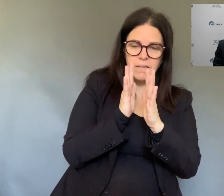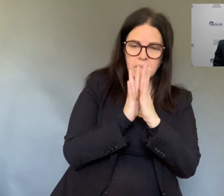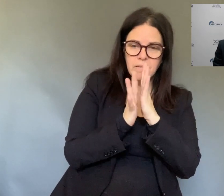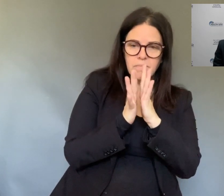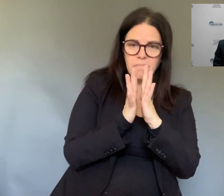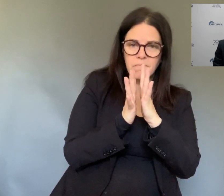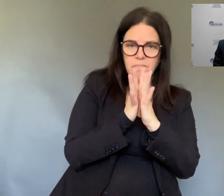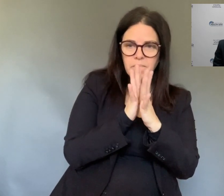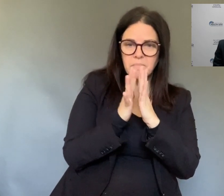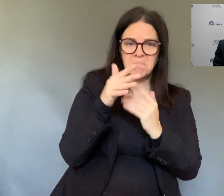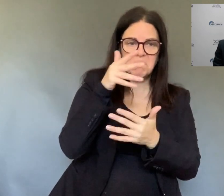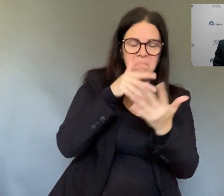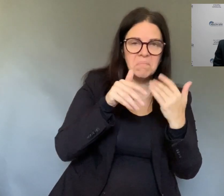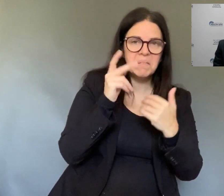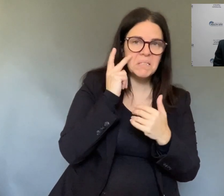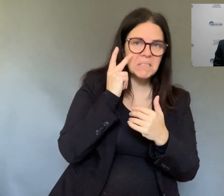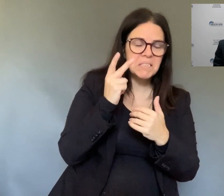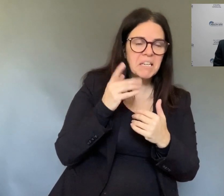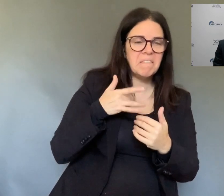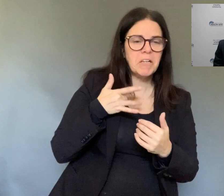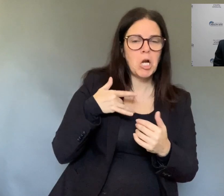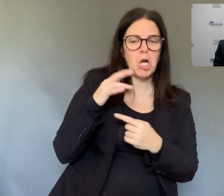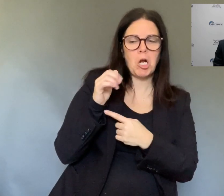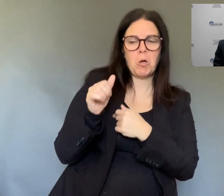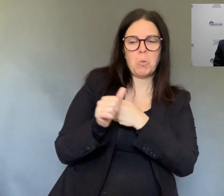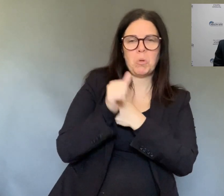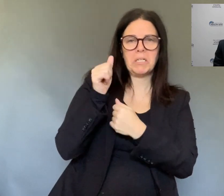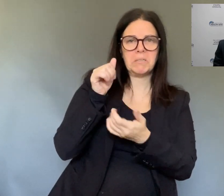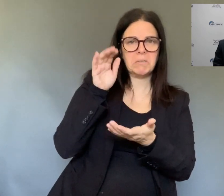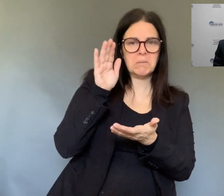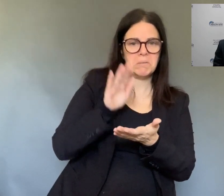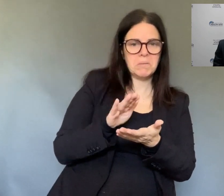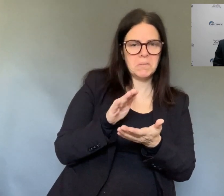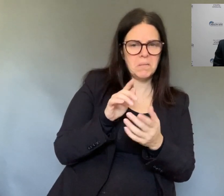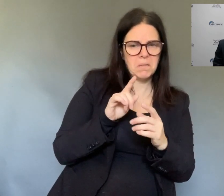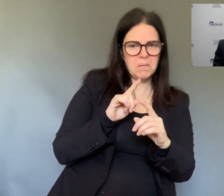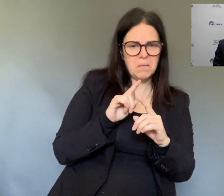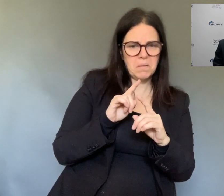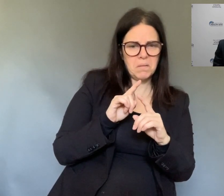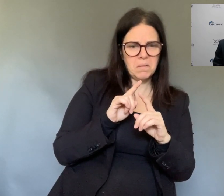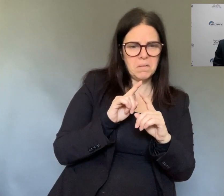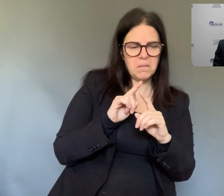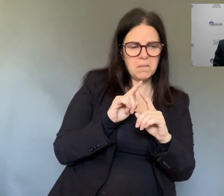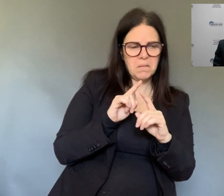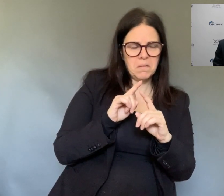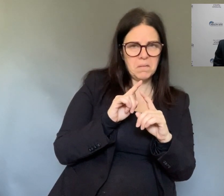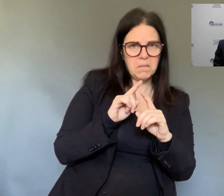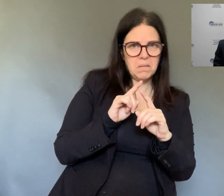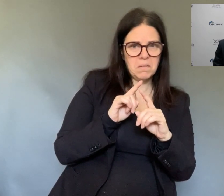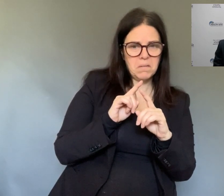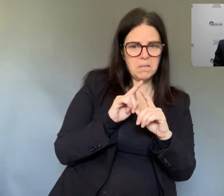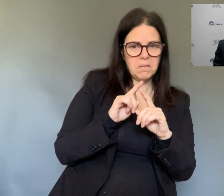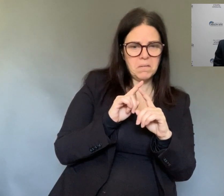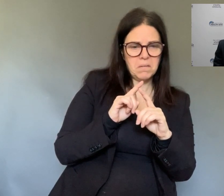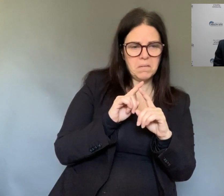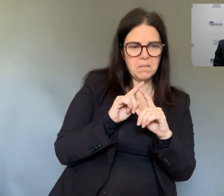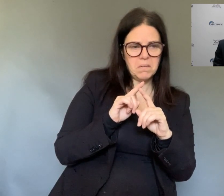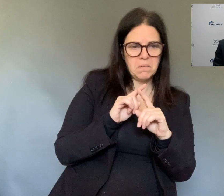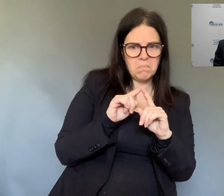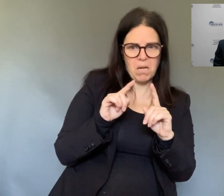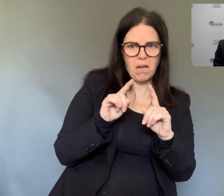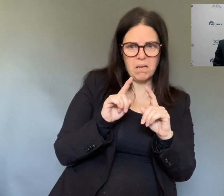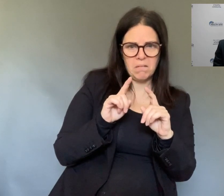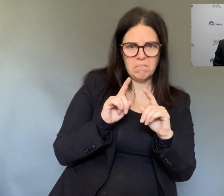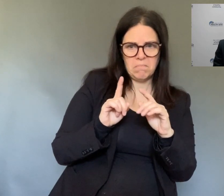not as much of a risk as it once was, but we have more confirmed cases in the region, more current cases